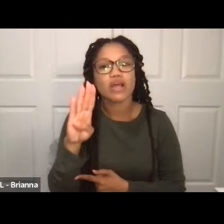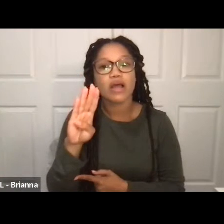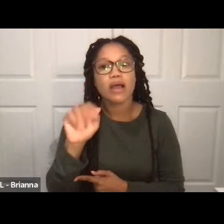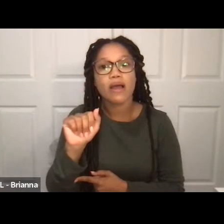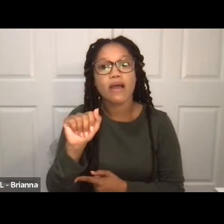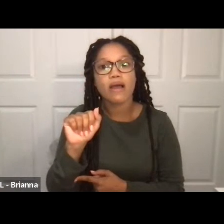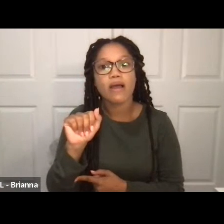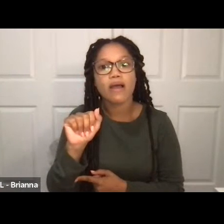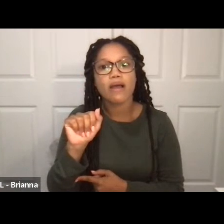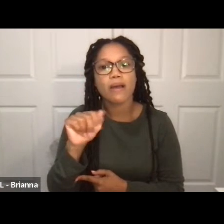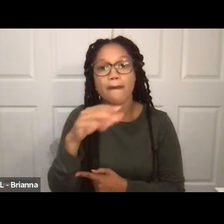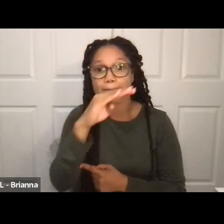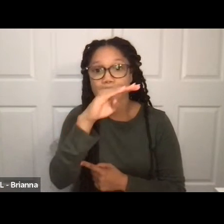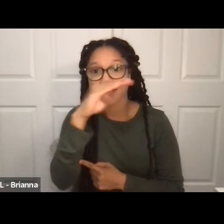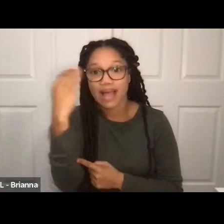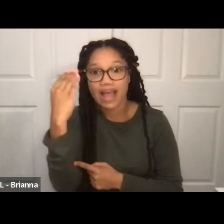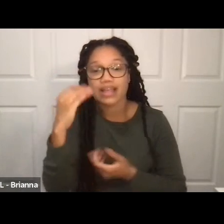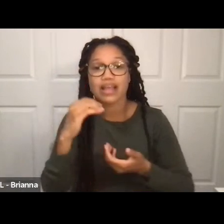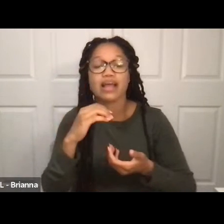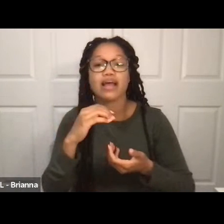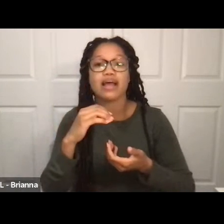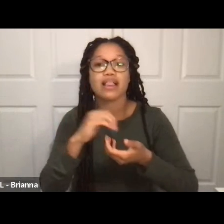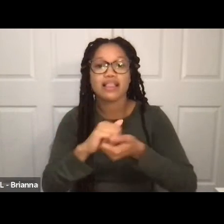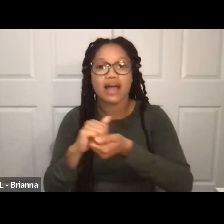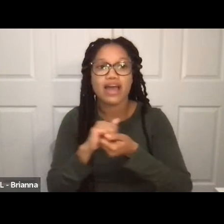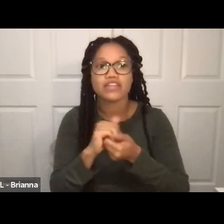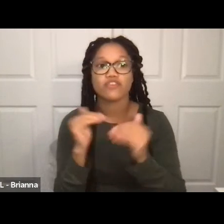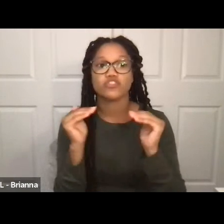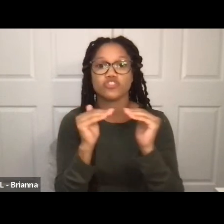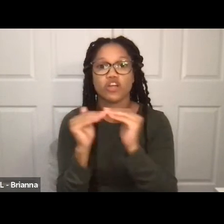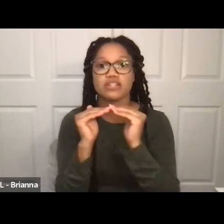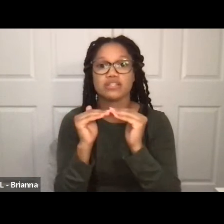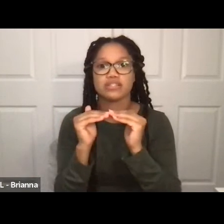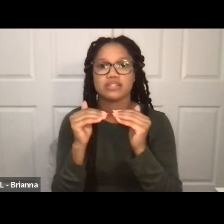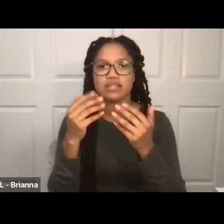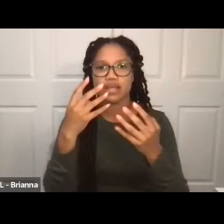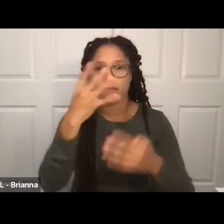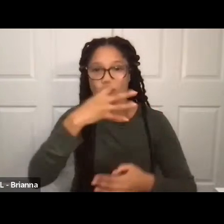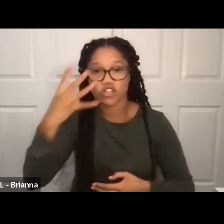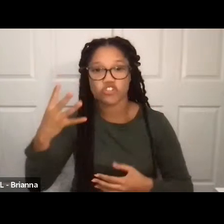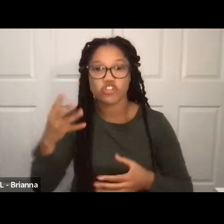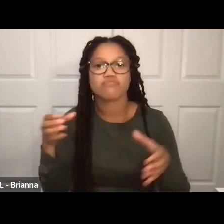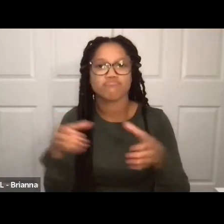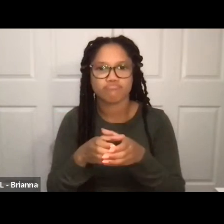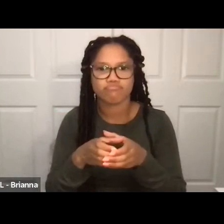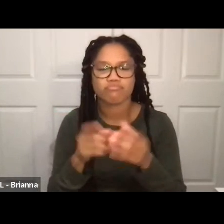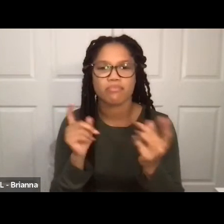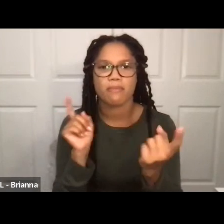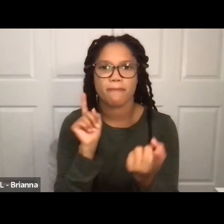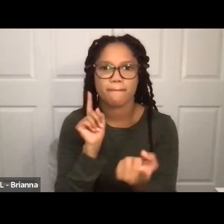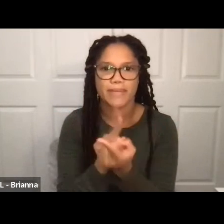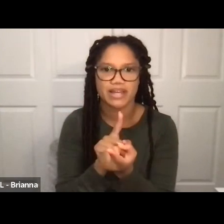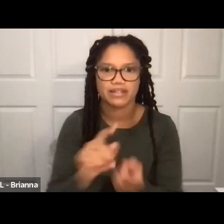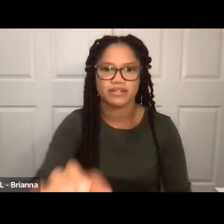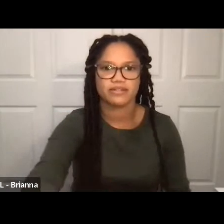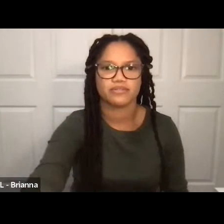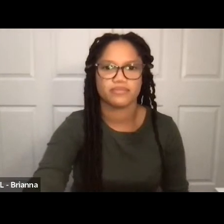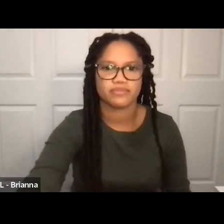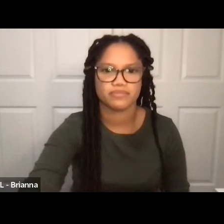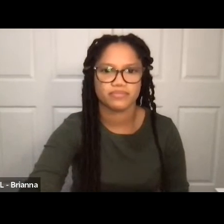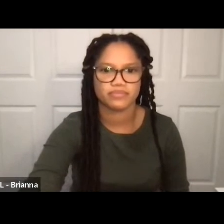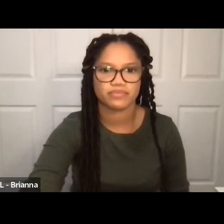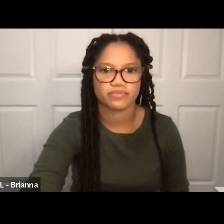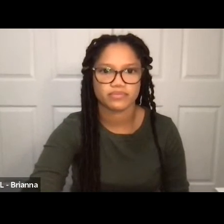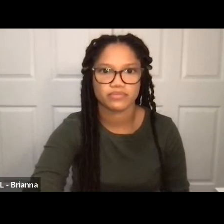Black Alliance for Just Immigration, Black immigrants from all over the world, talking about how there are